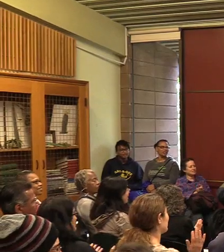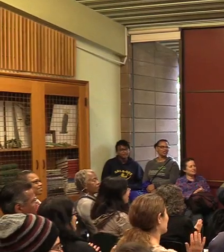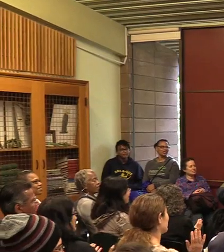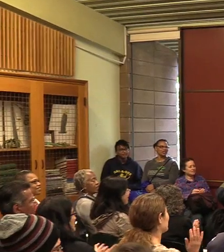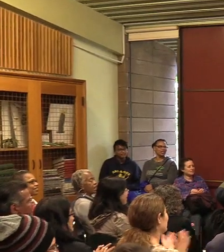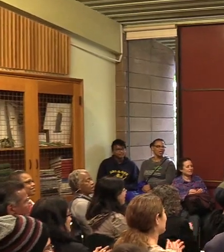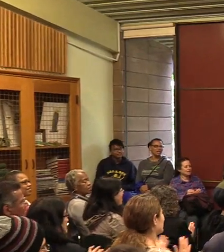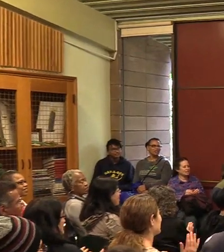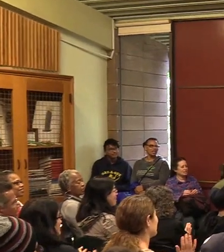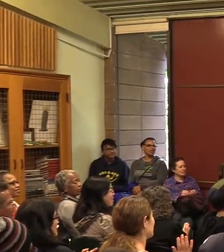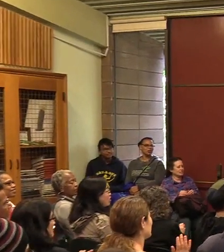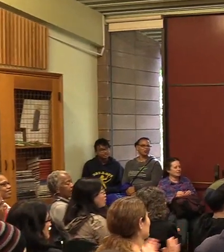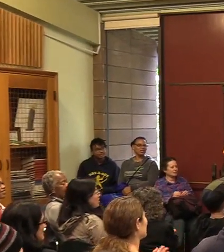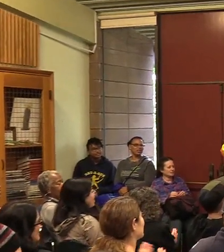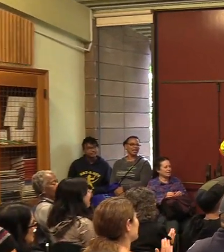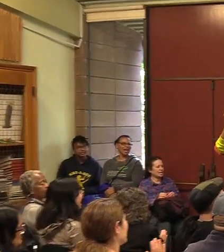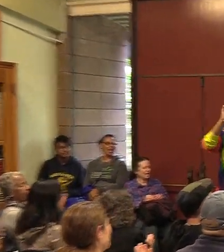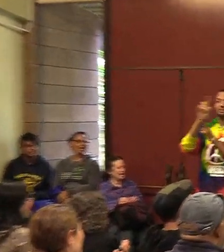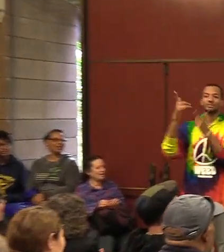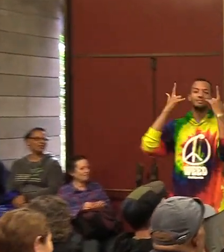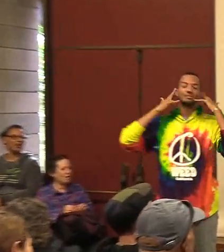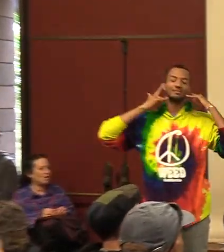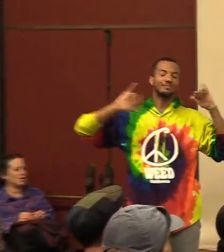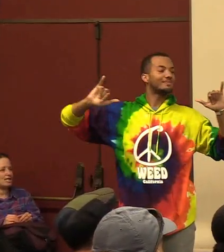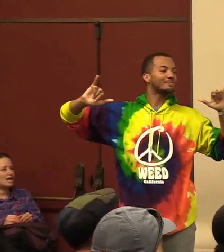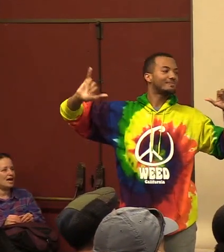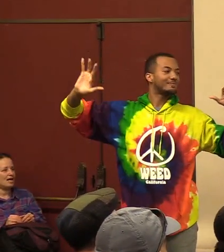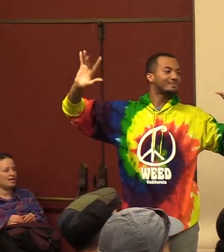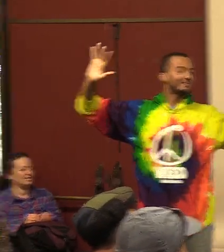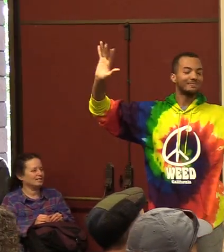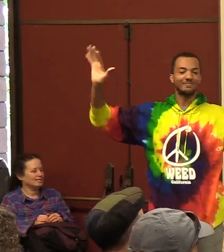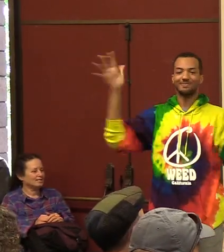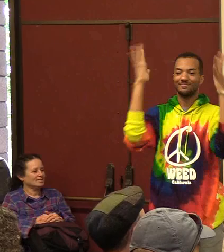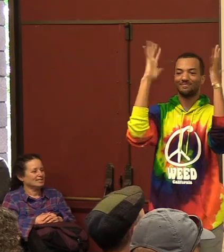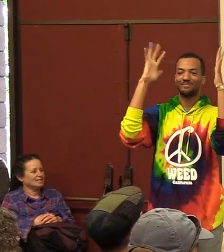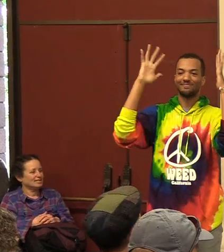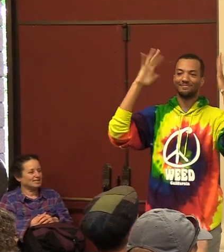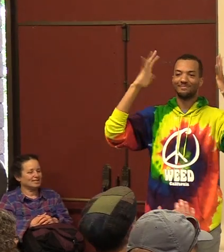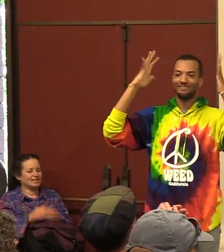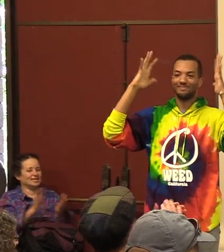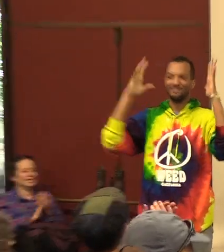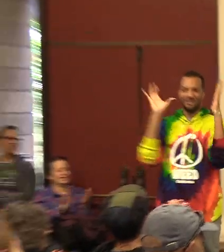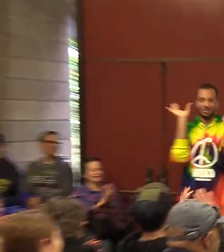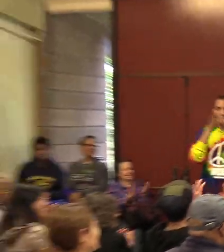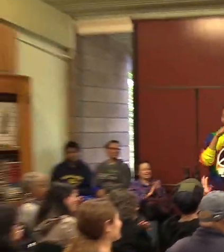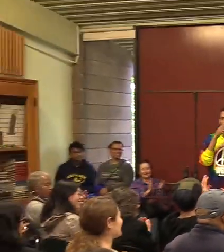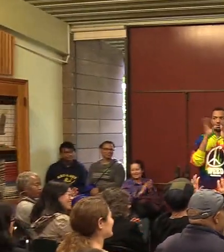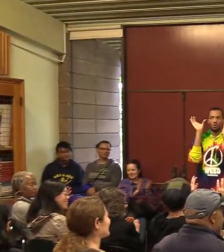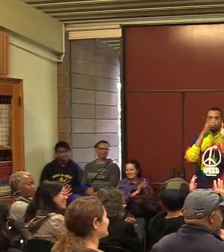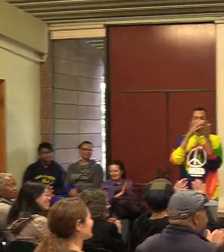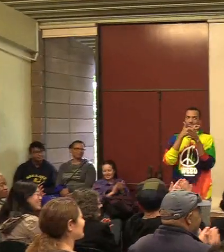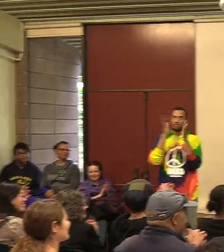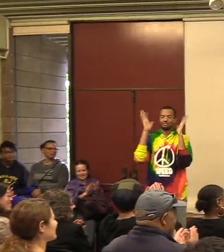Market Street. Where? In Inglewood, California. Woo! I'm out!